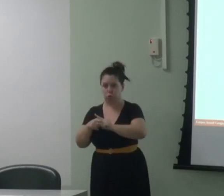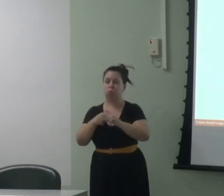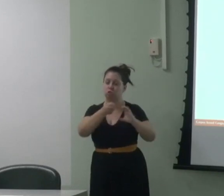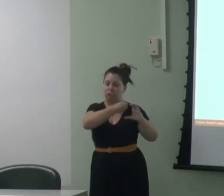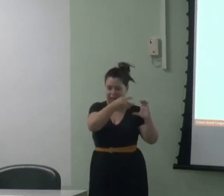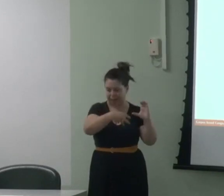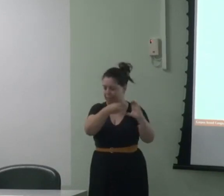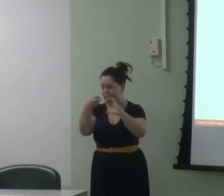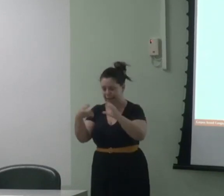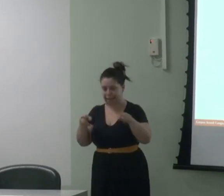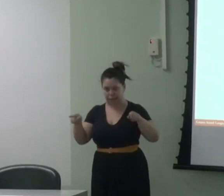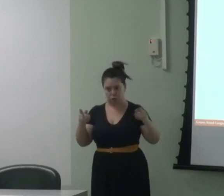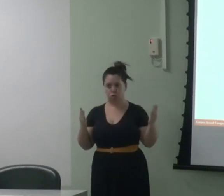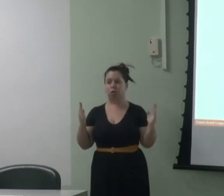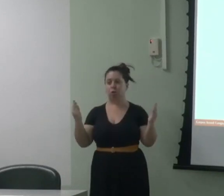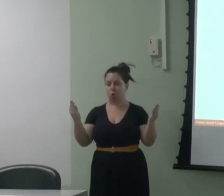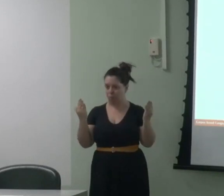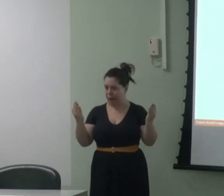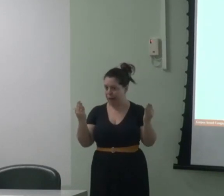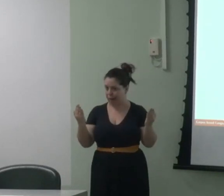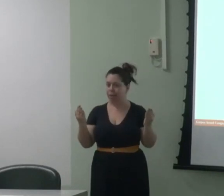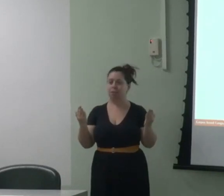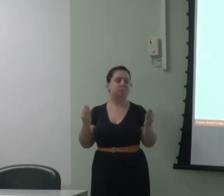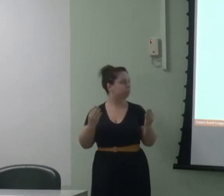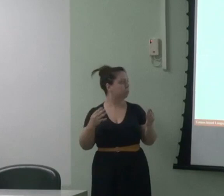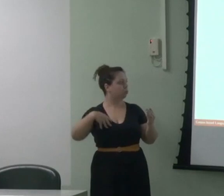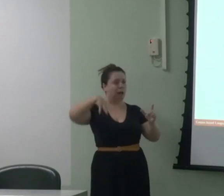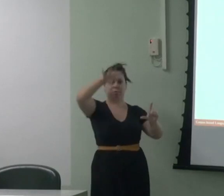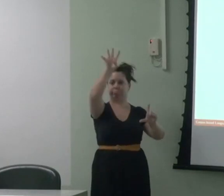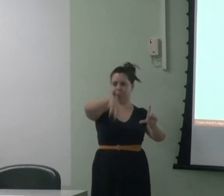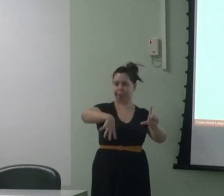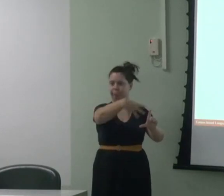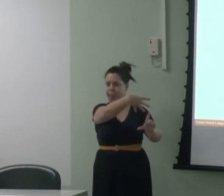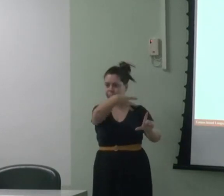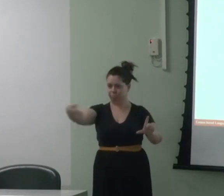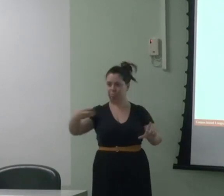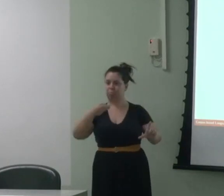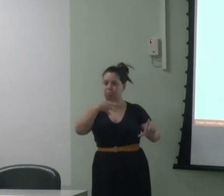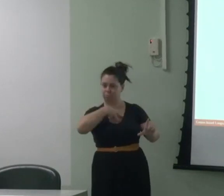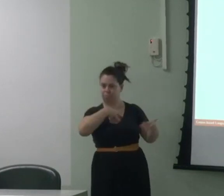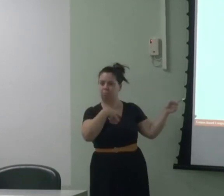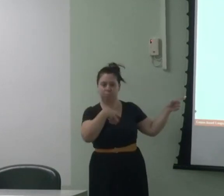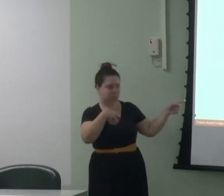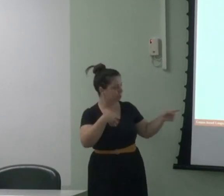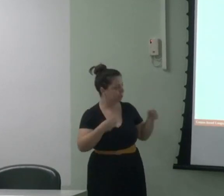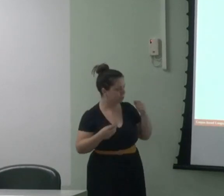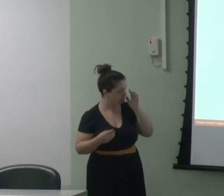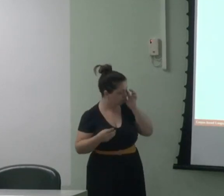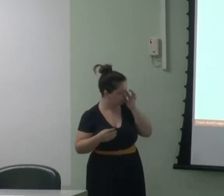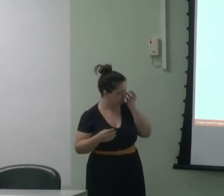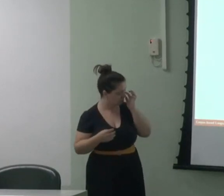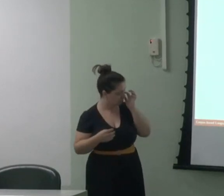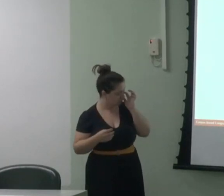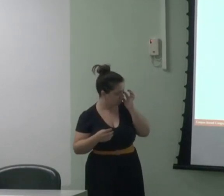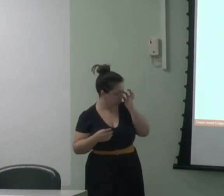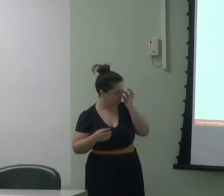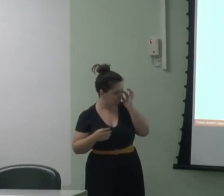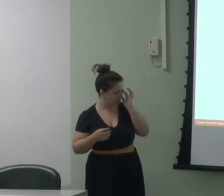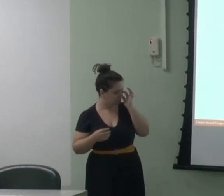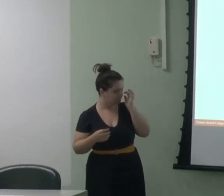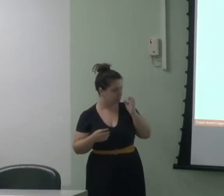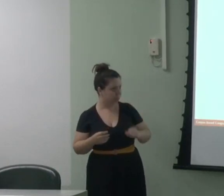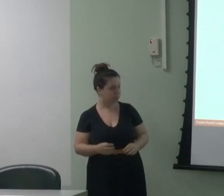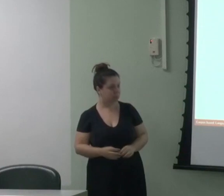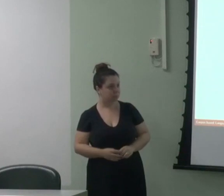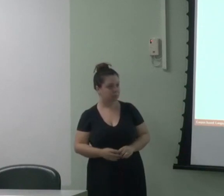in one two-dimensional diagram. So in this case, again, I took the word order example,